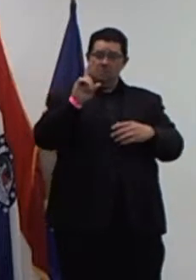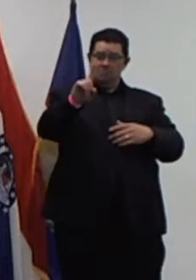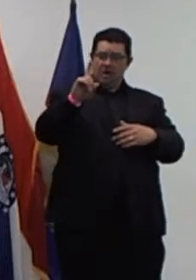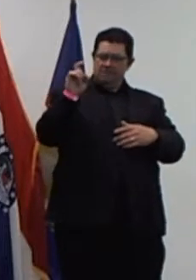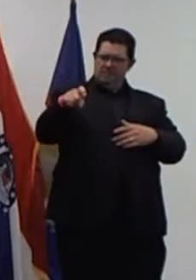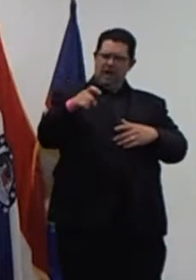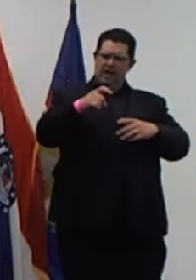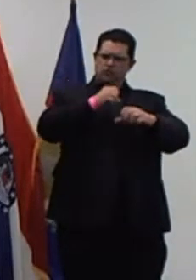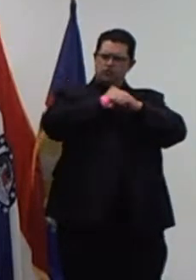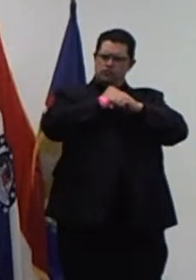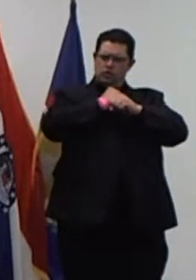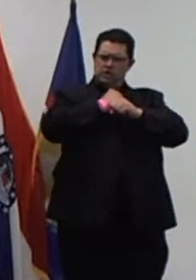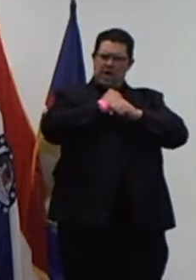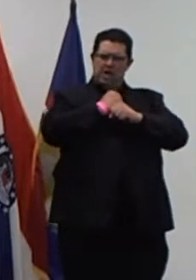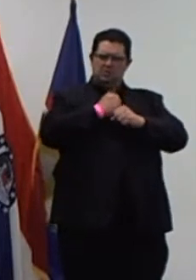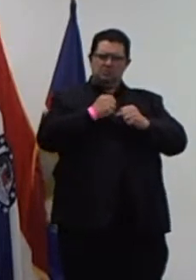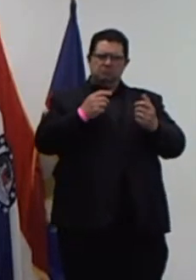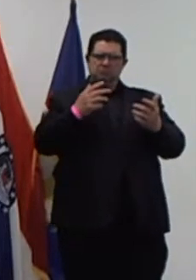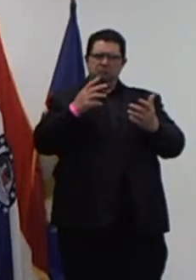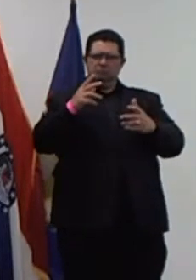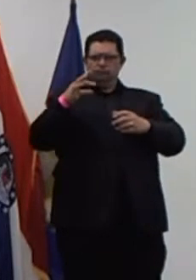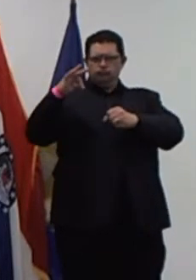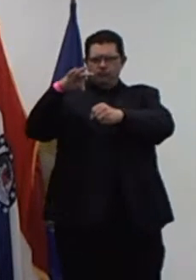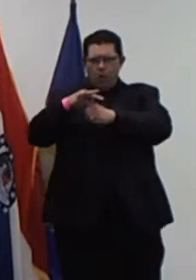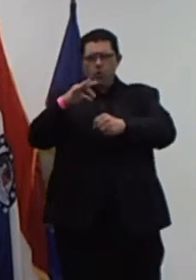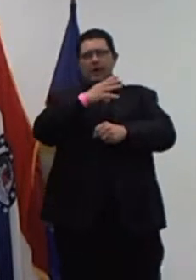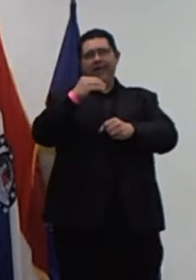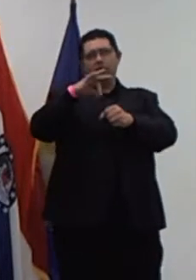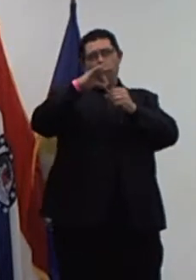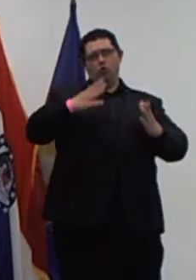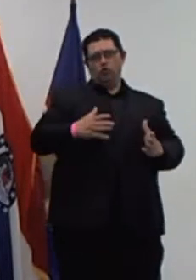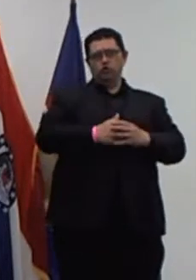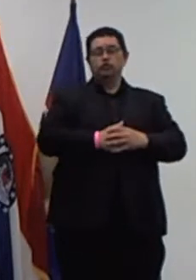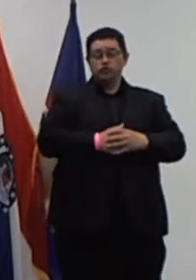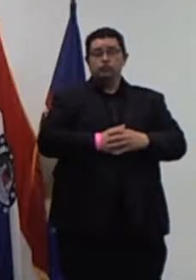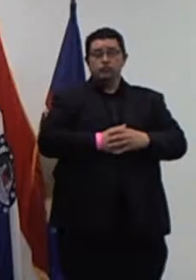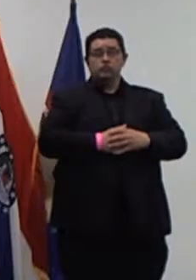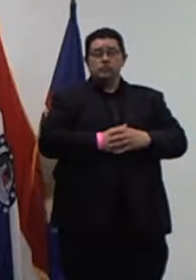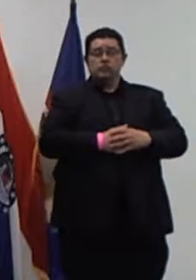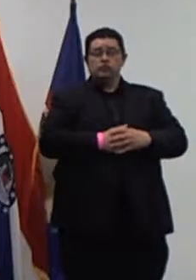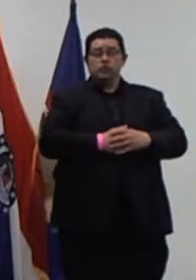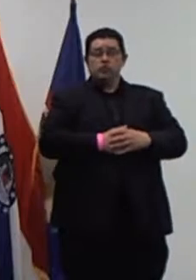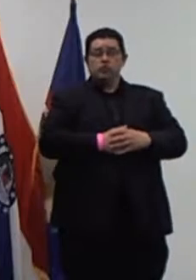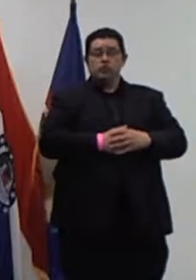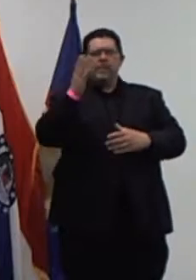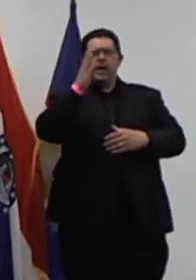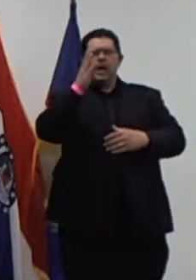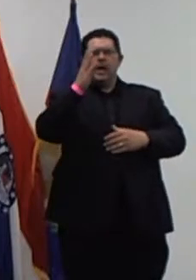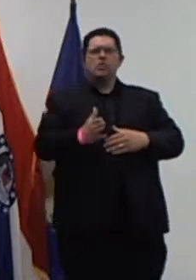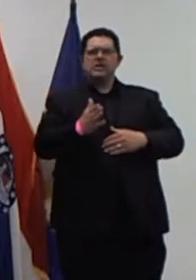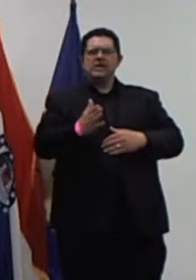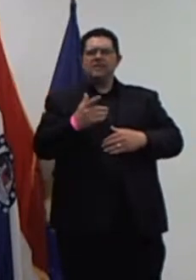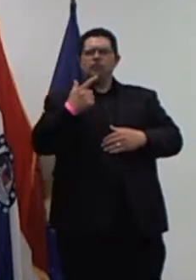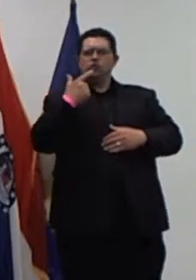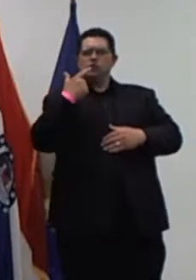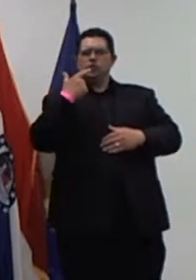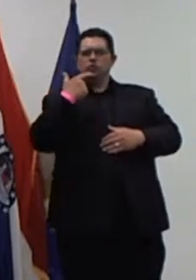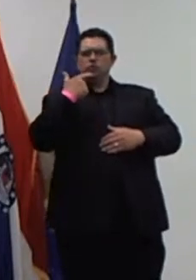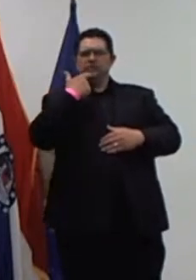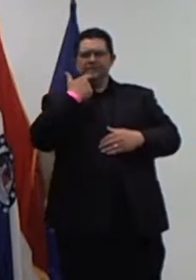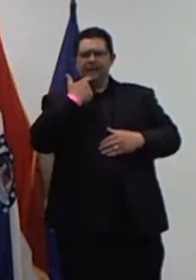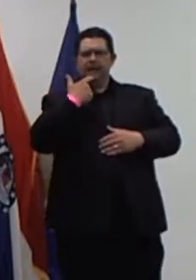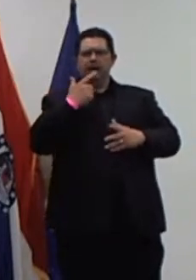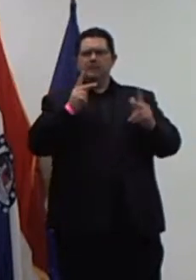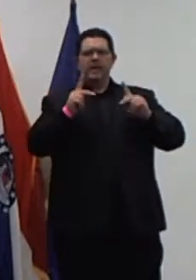protect the integrity of the vote, and you got to protect the voter. You do. So I think I would never insinuate people shouldn't go vote, because